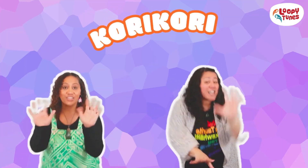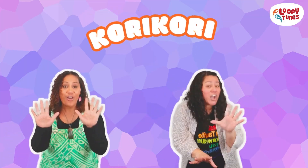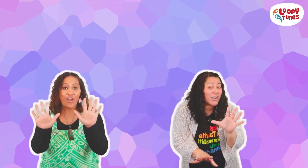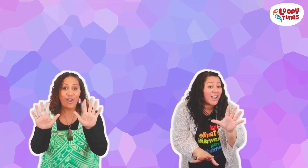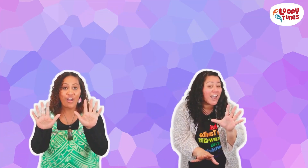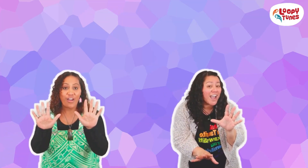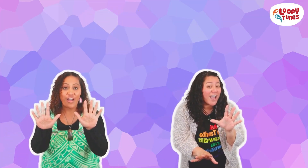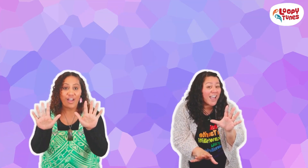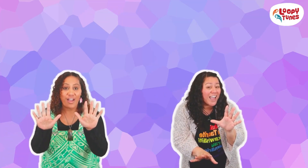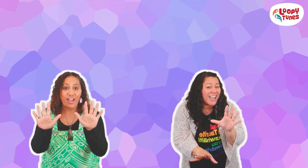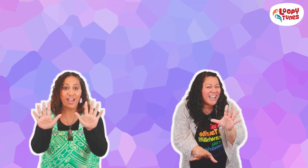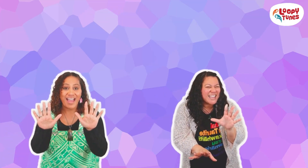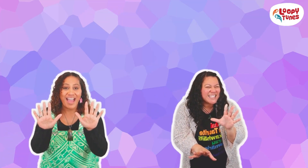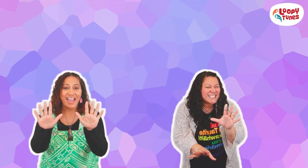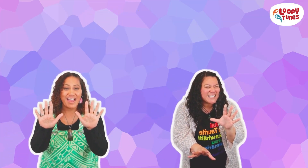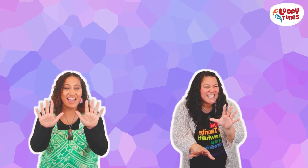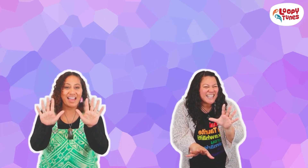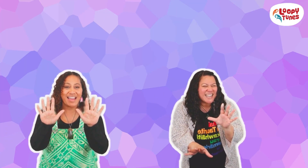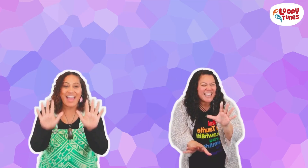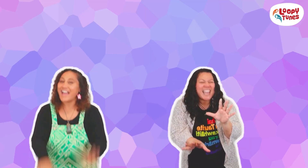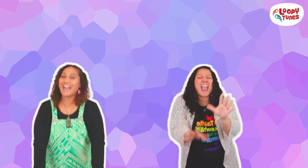kia tau.